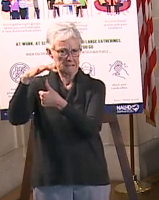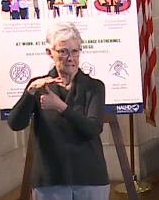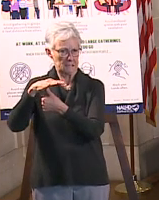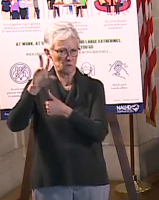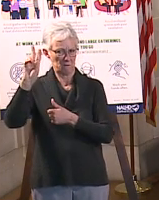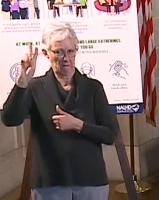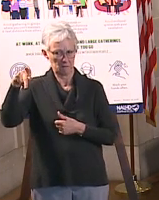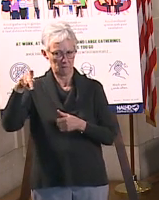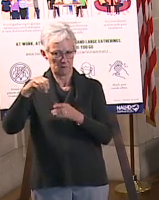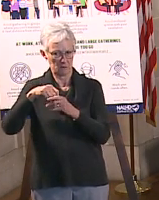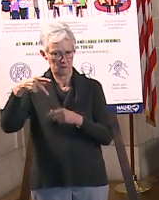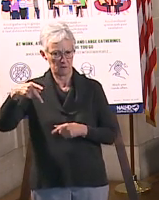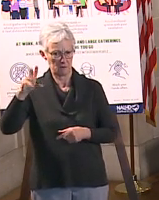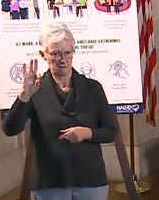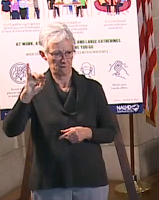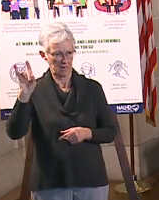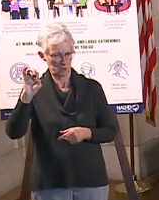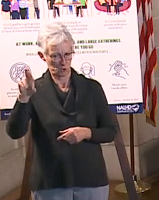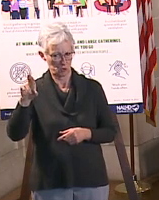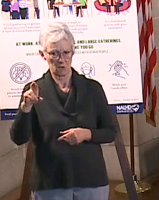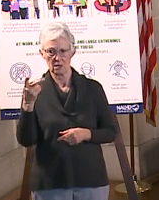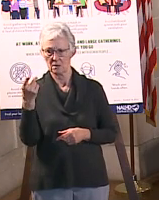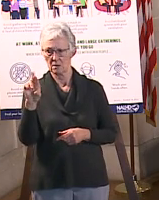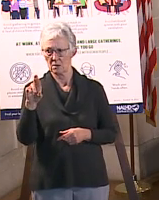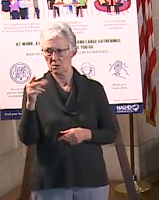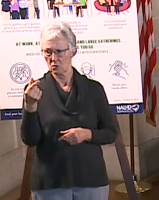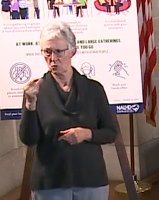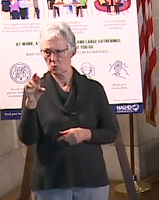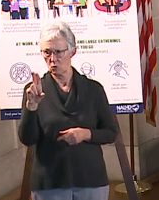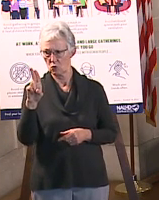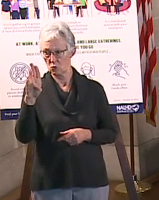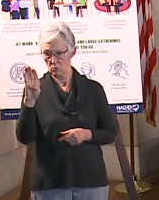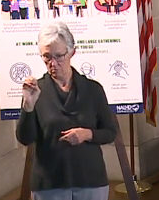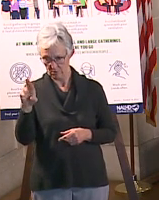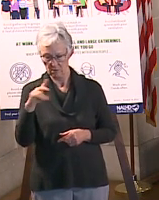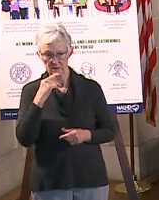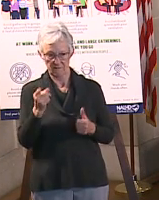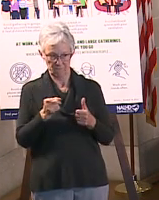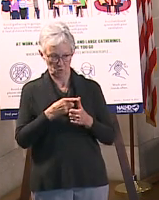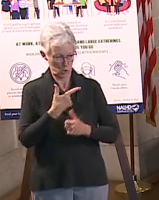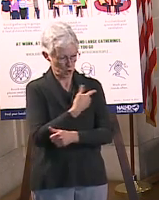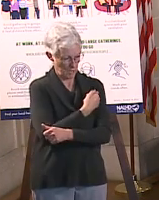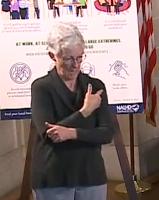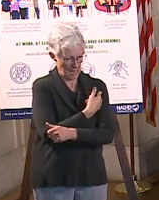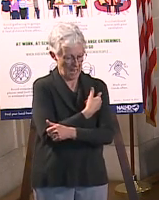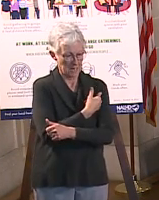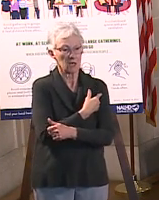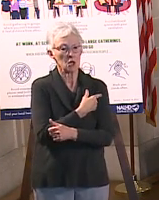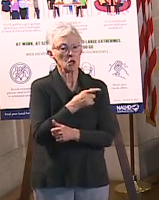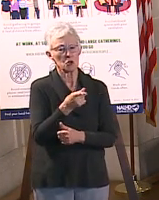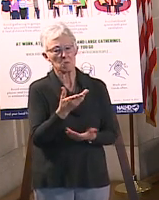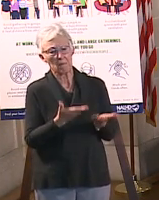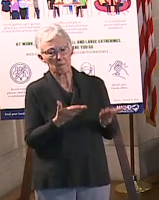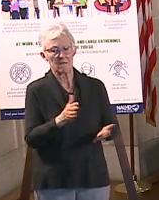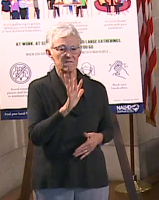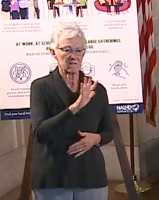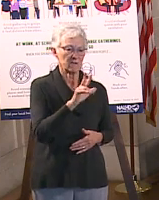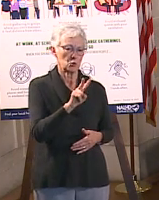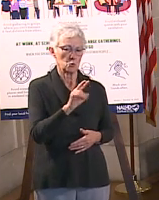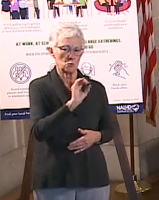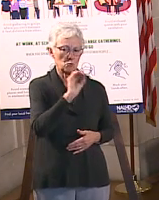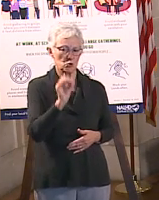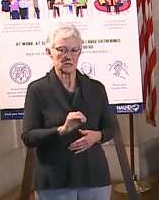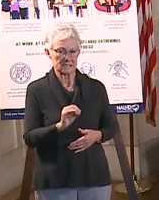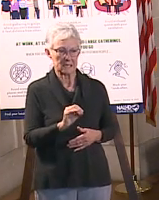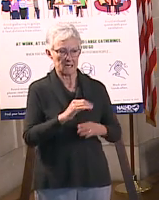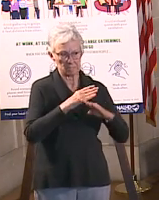said, William Gruber, Dr. William Gruber said that with the first shot, you can roughly get about a 52% effectiveness. The second shot will get